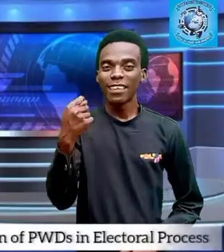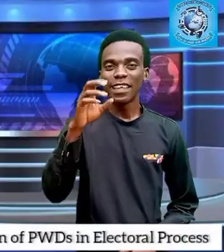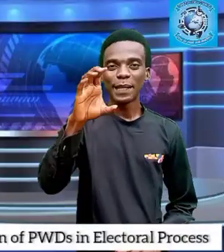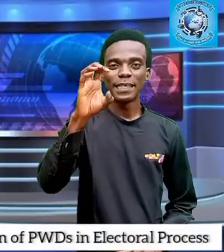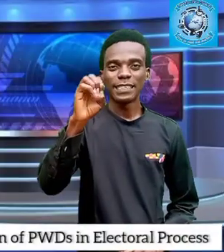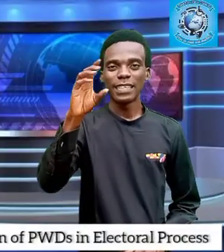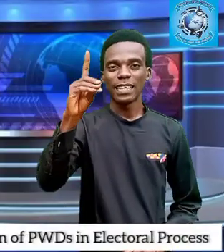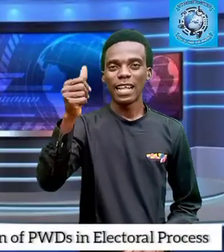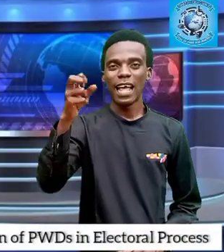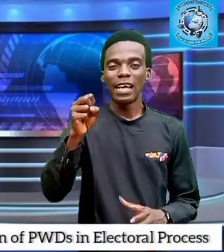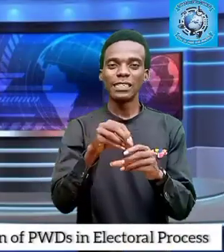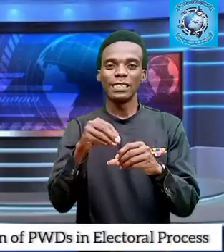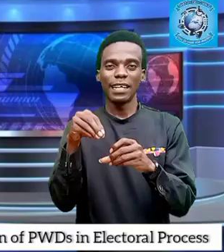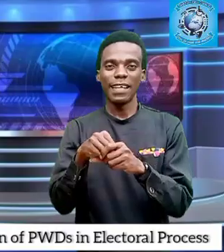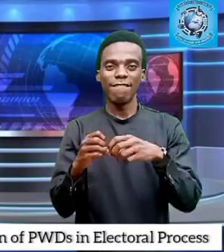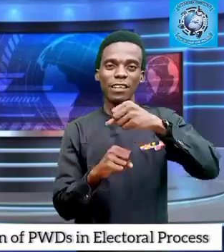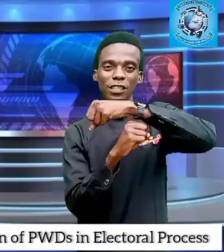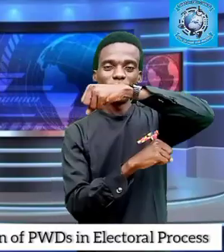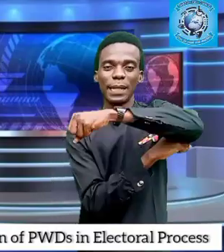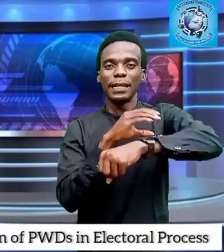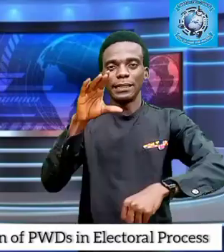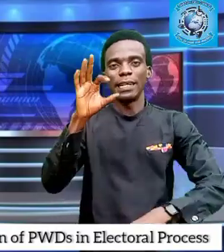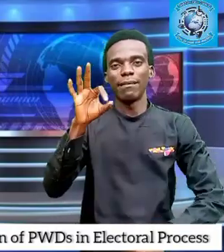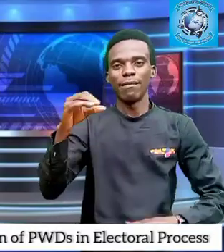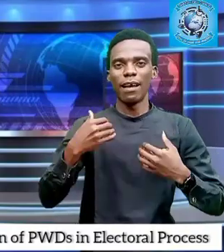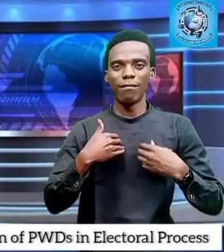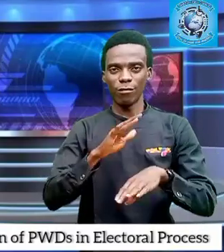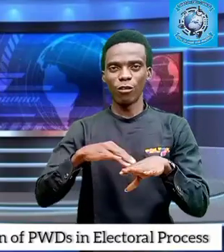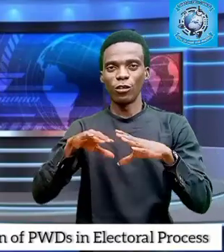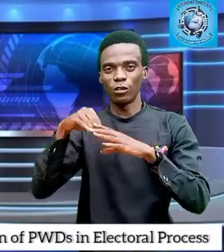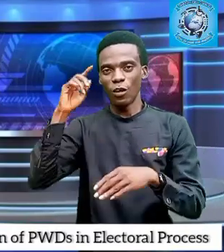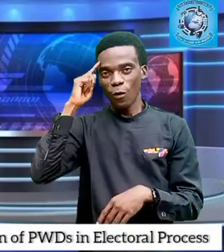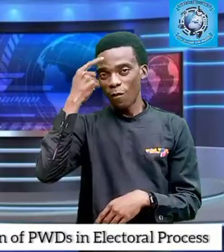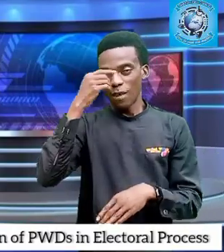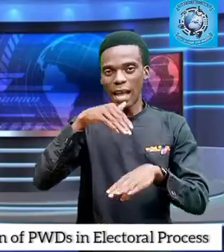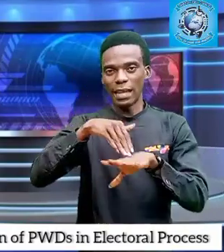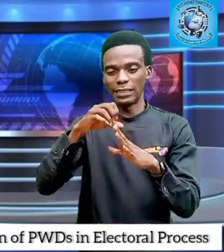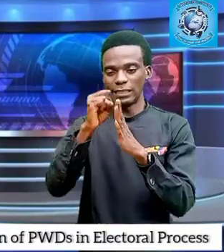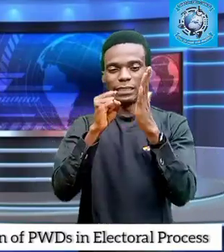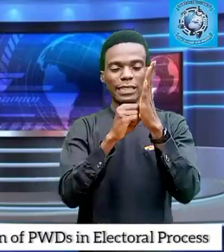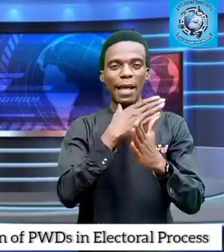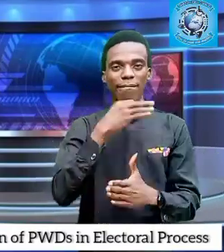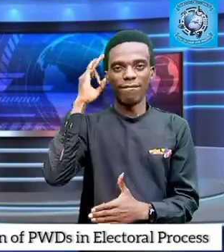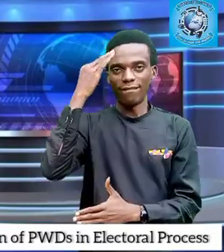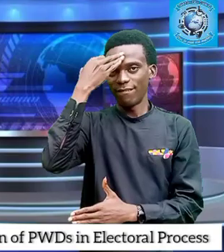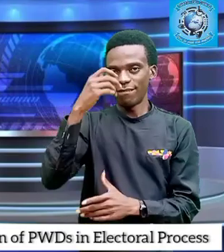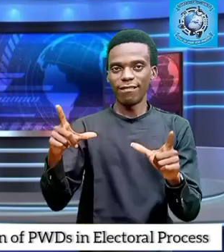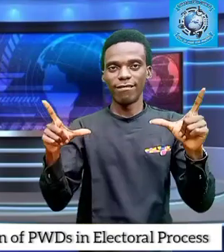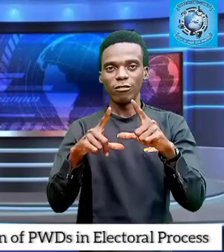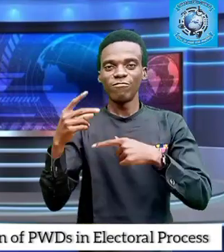The Cedar Seed Foundation CSF has called on government at state and federal level to